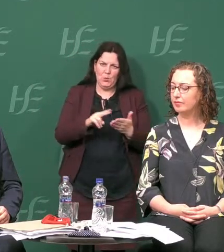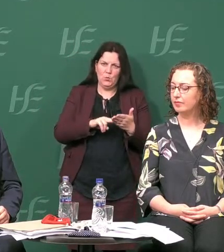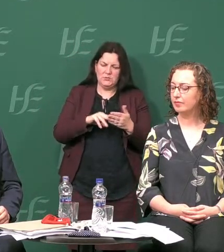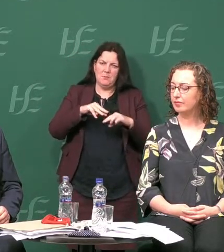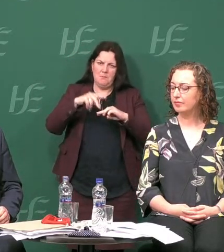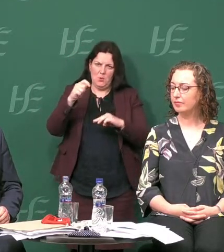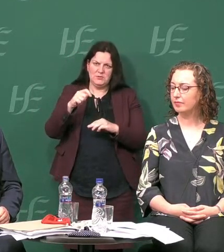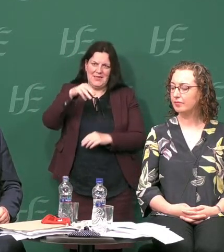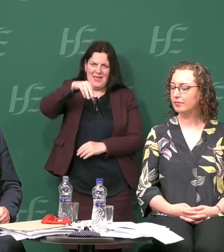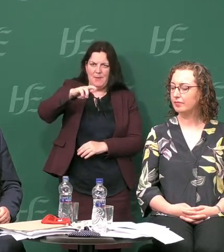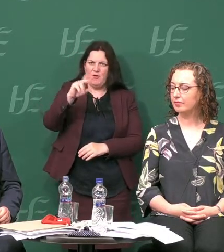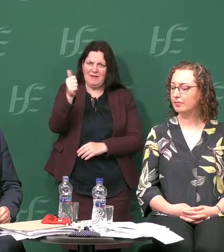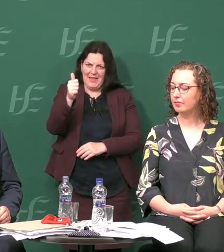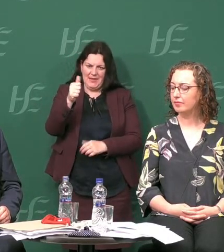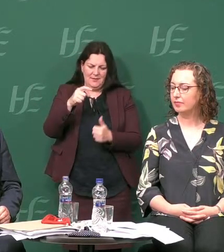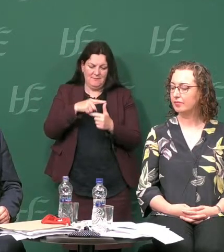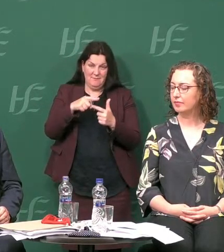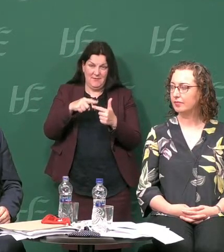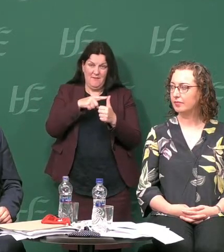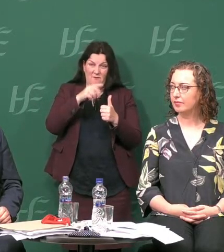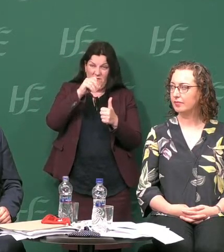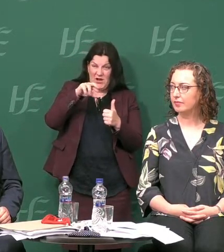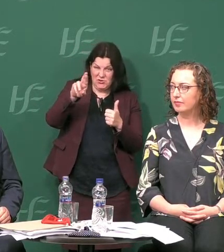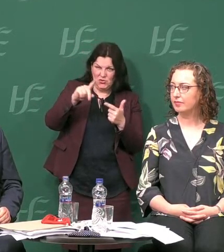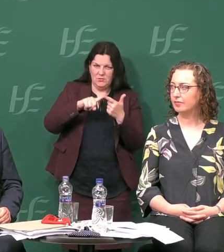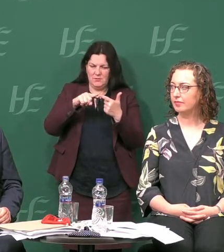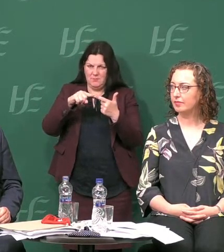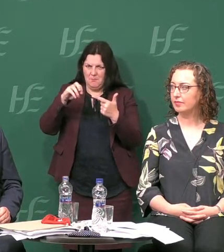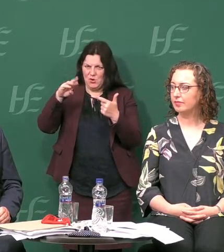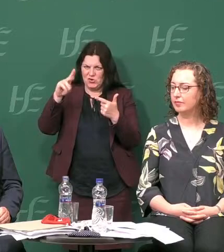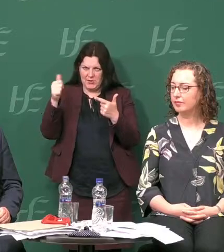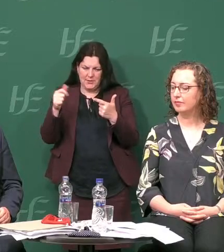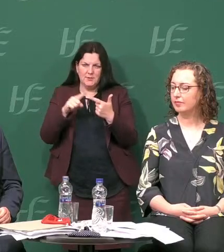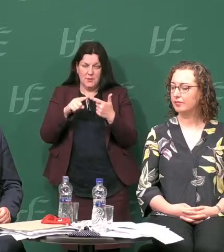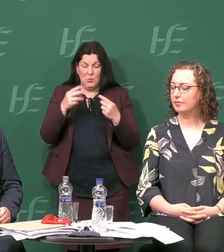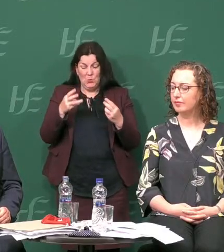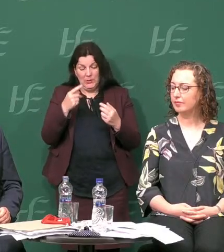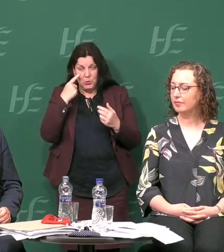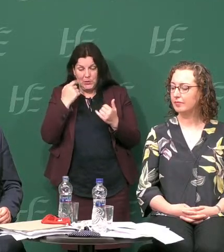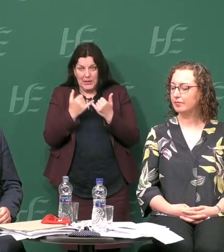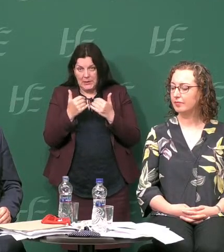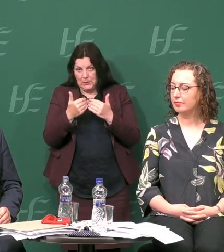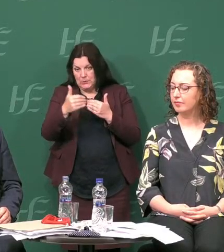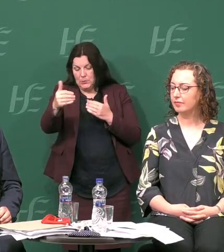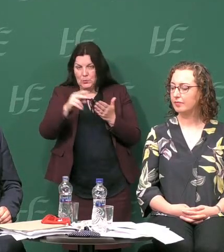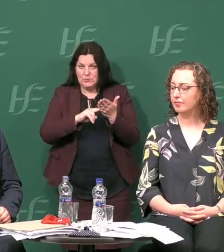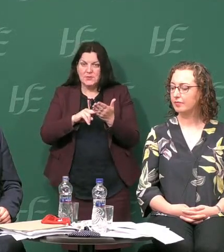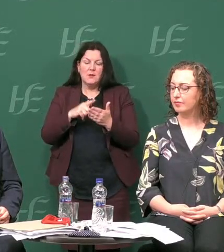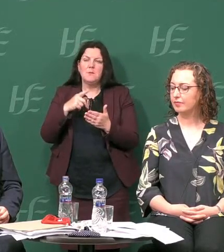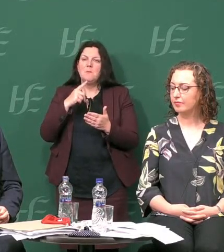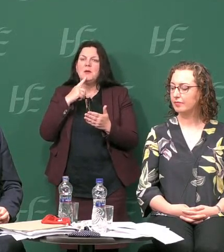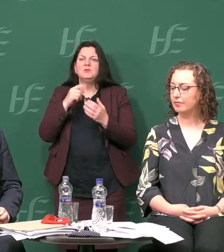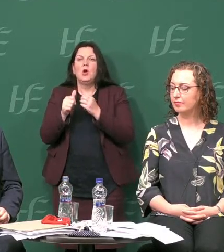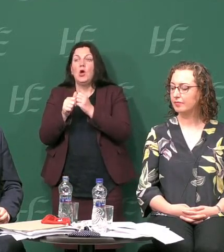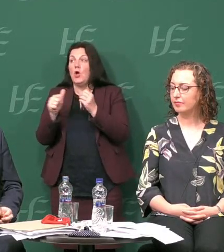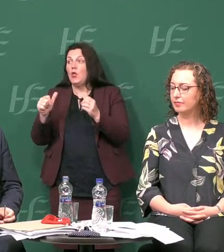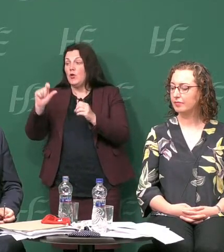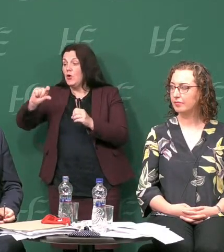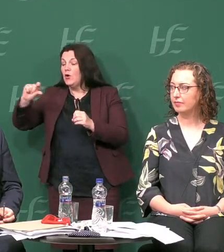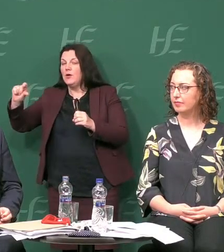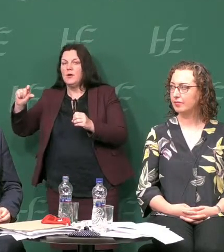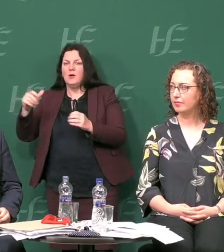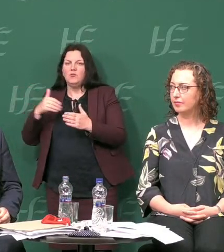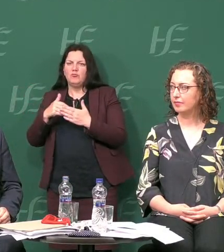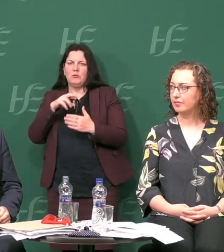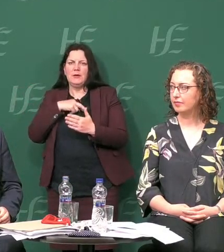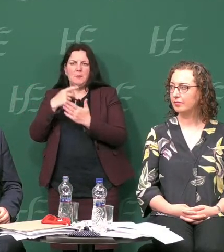vaccines now are the mRNA and will be likely going forward. The position in terms of what use will be found for other ones is ultimately a